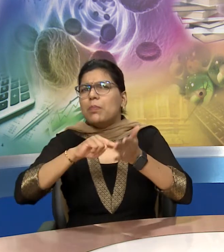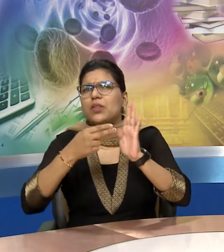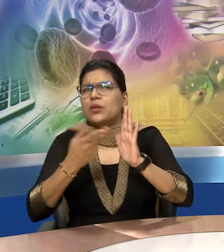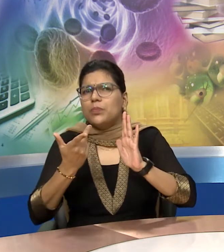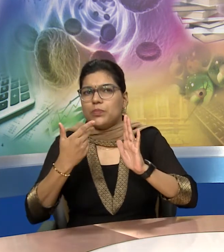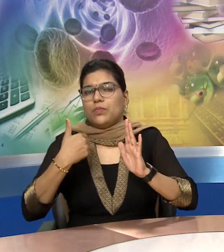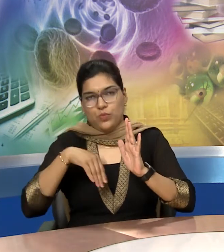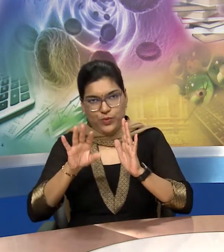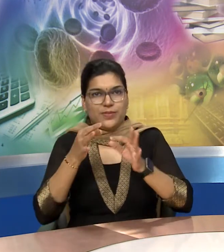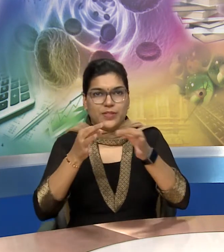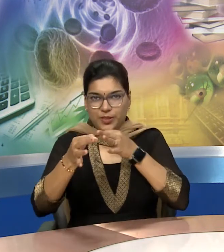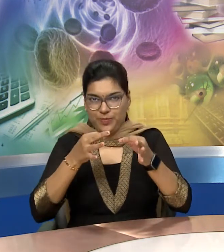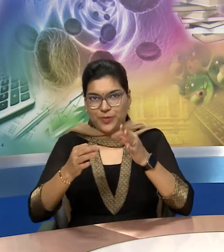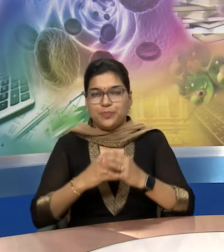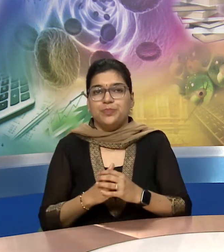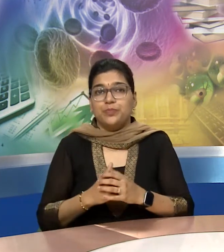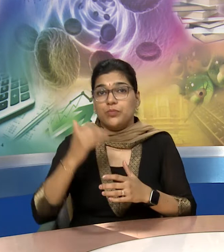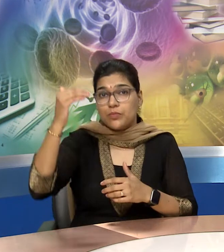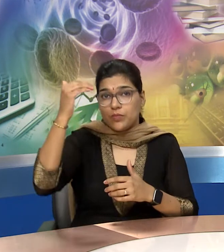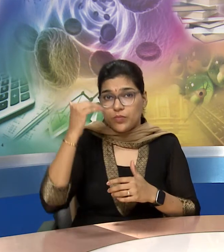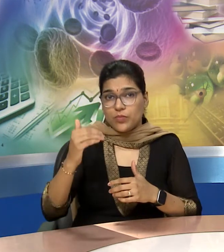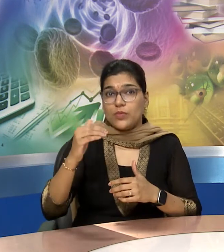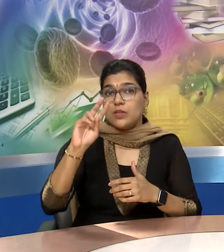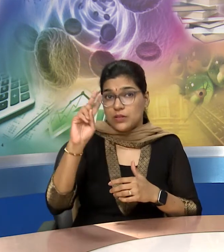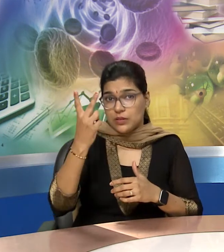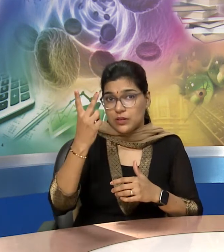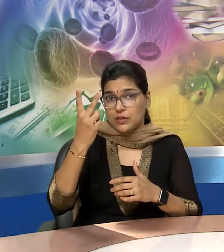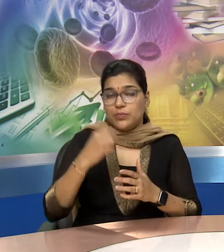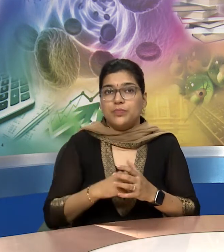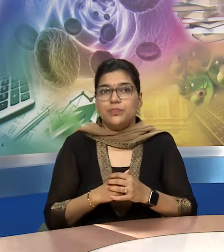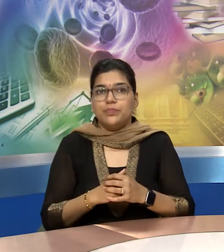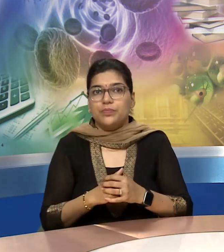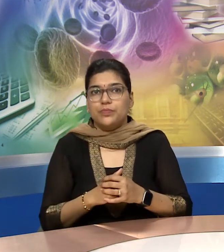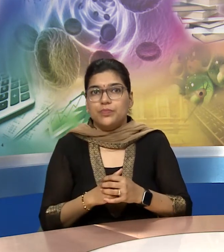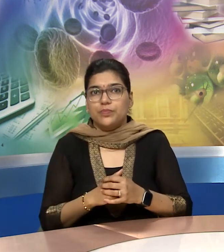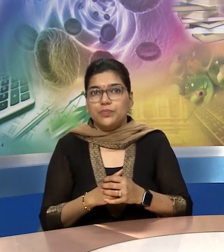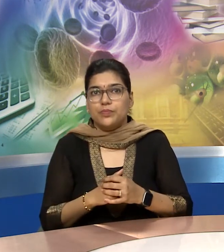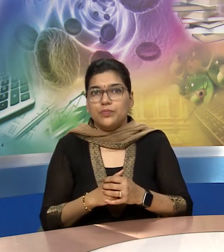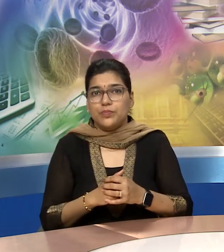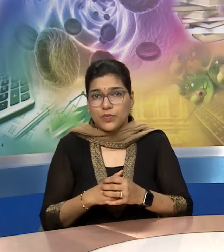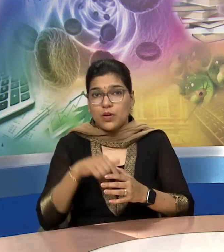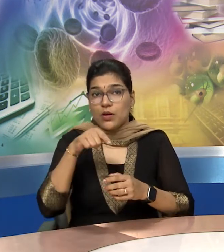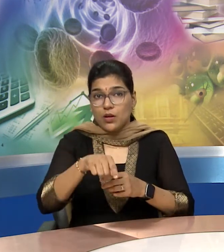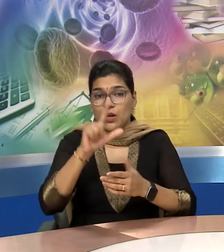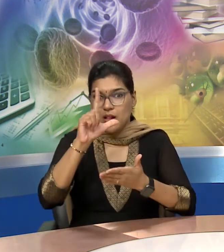The first objective is we will be able to define library and an information